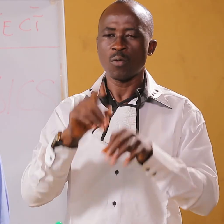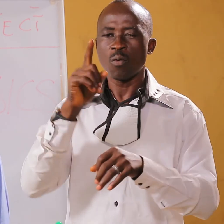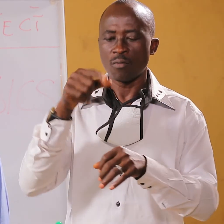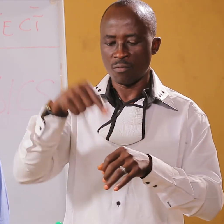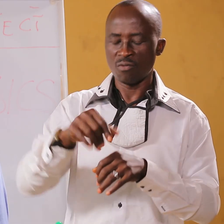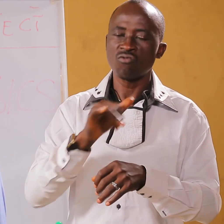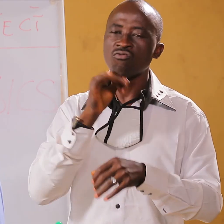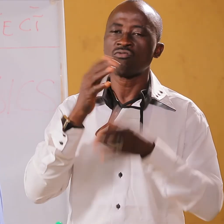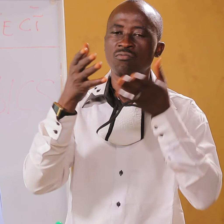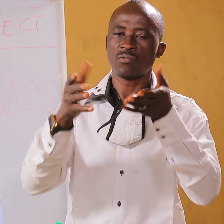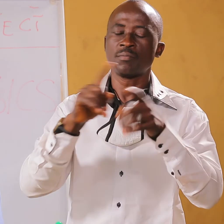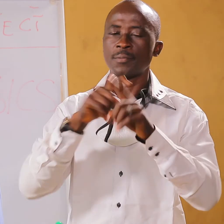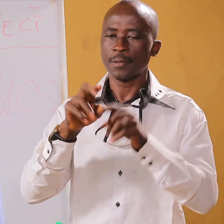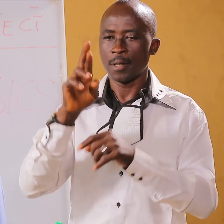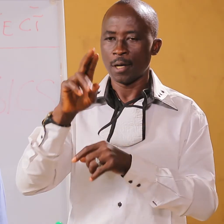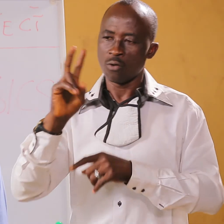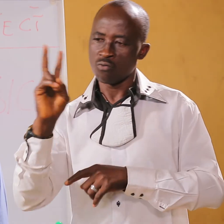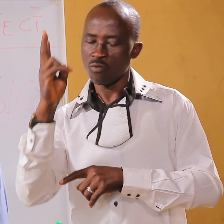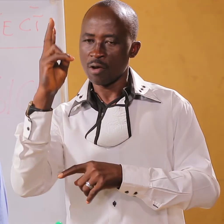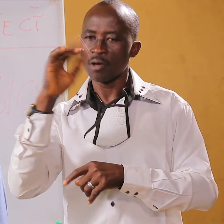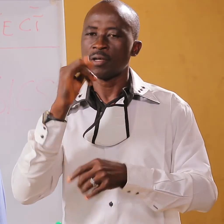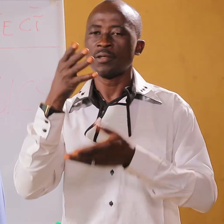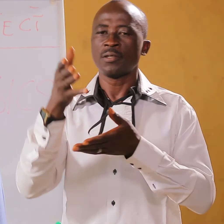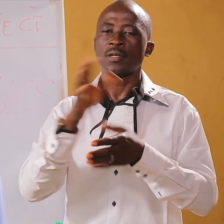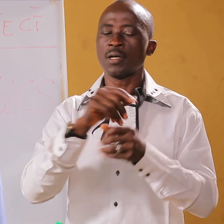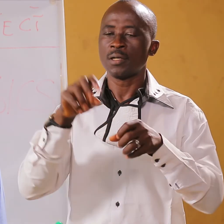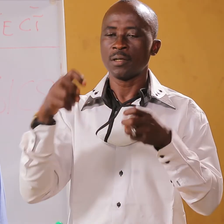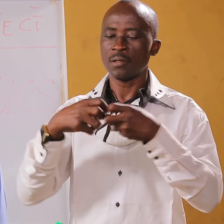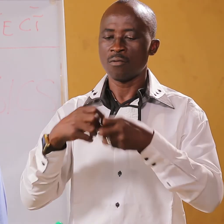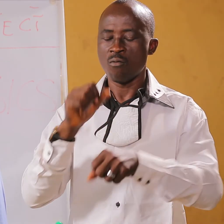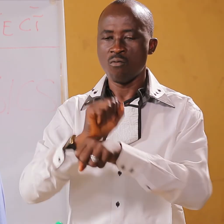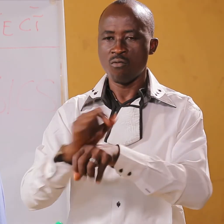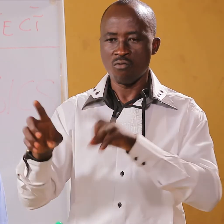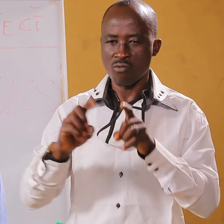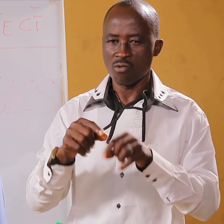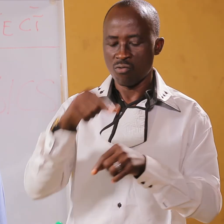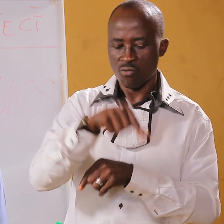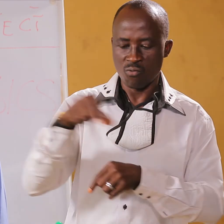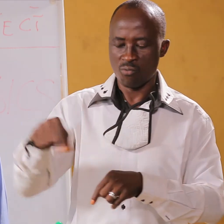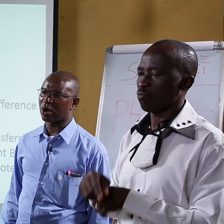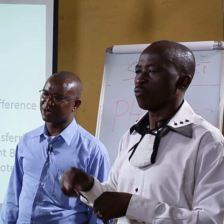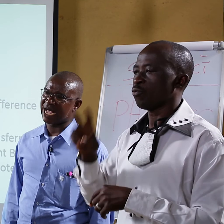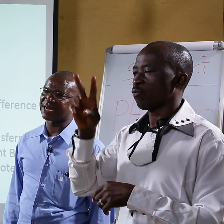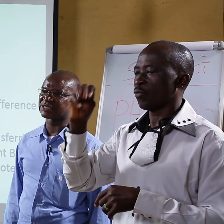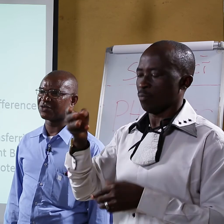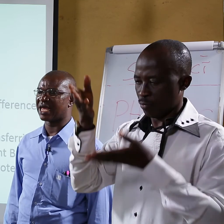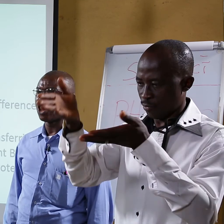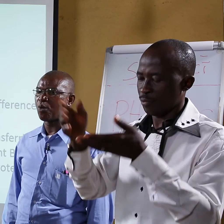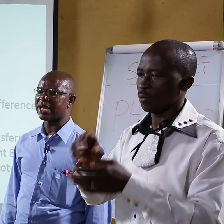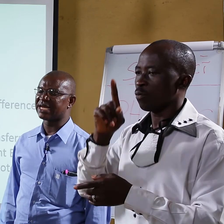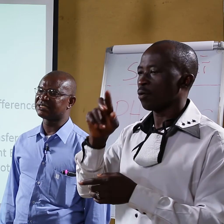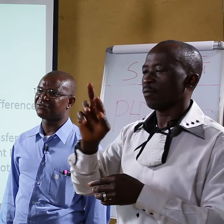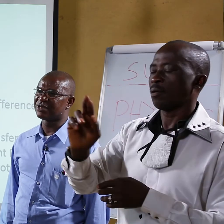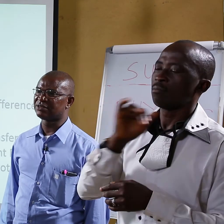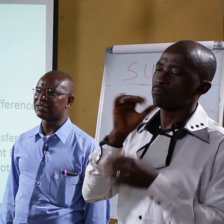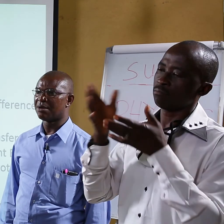is not there, but the R square is there. That's the difference. Then electric work done is QQ. Two of the Q's will be there, one of the R is not there.